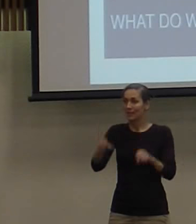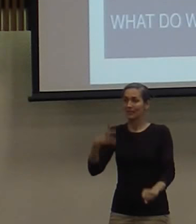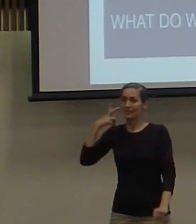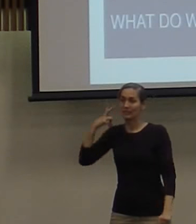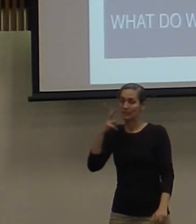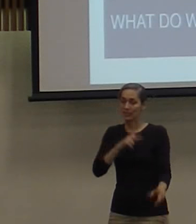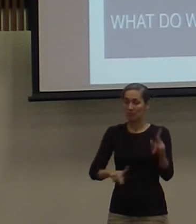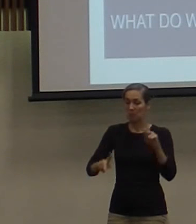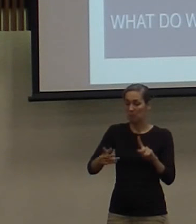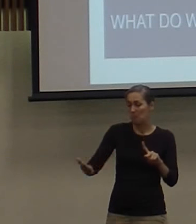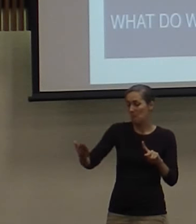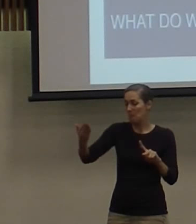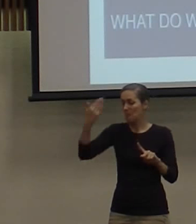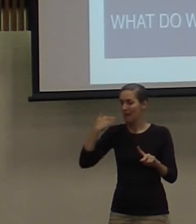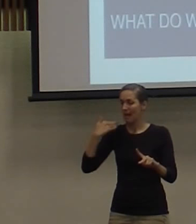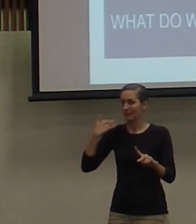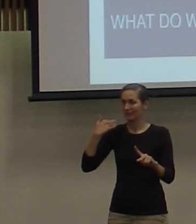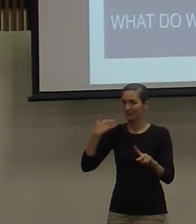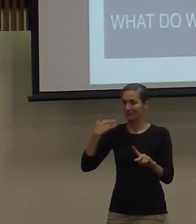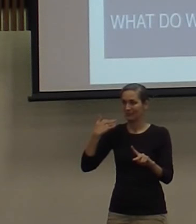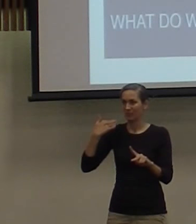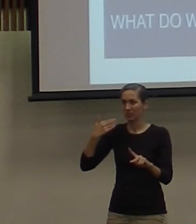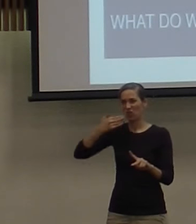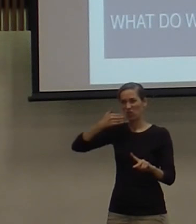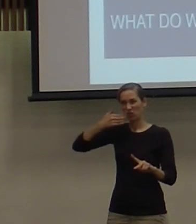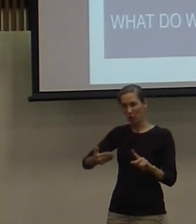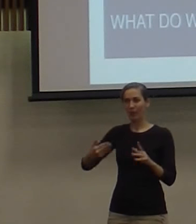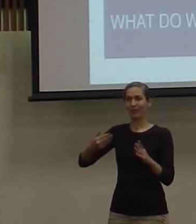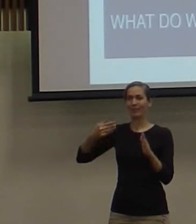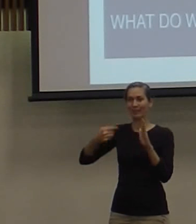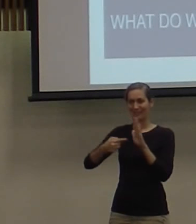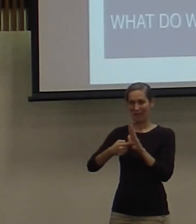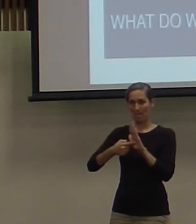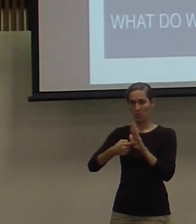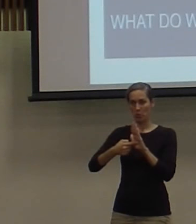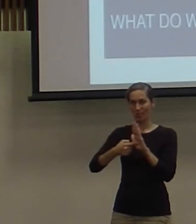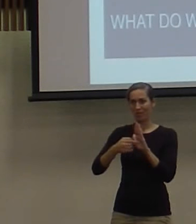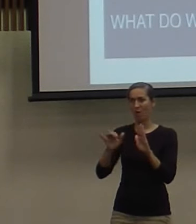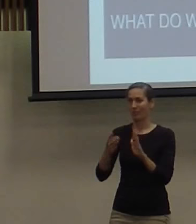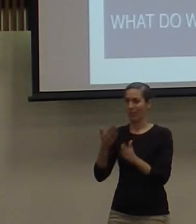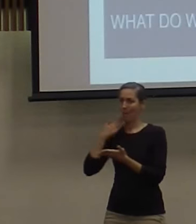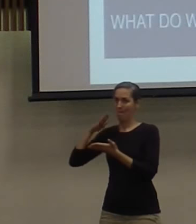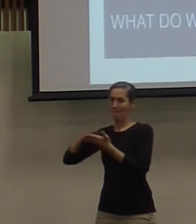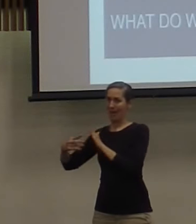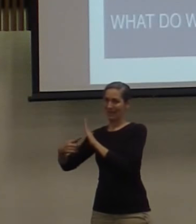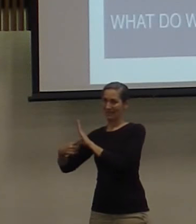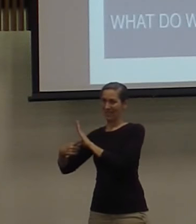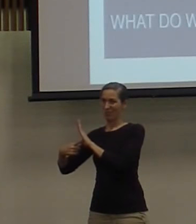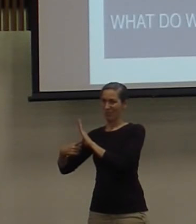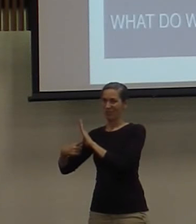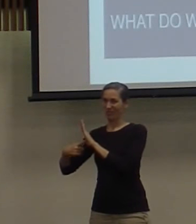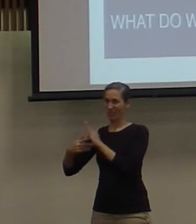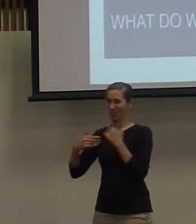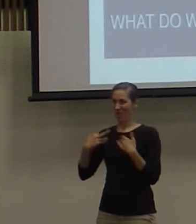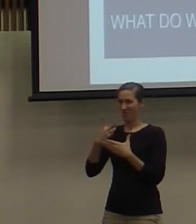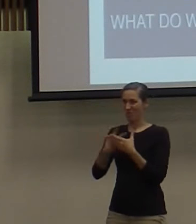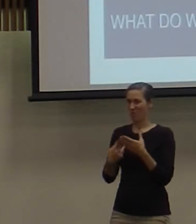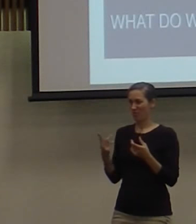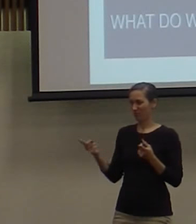the people in the past, they serve as a good example and bad example. Now, if we have